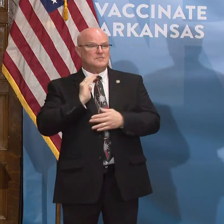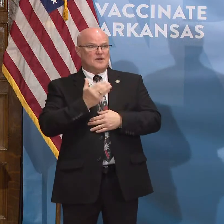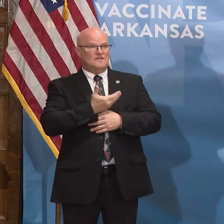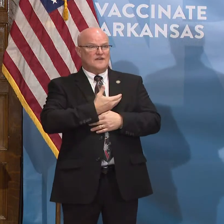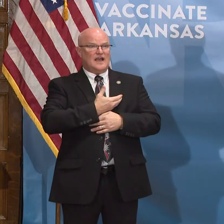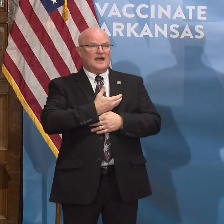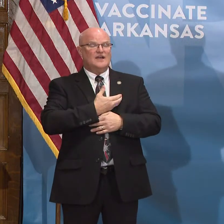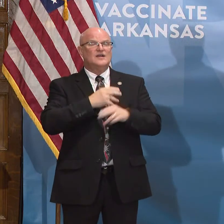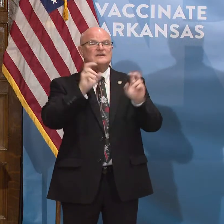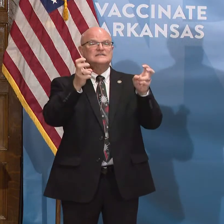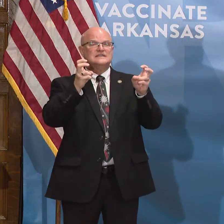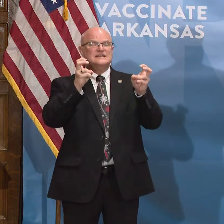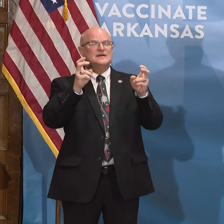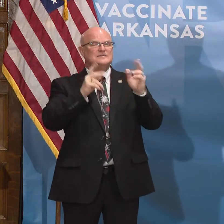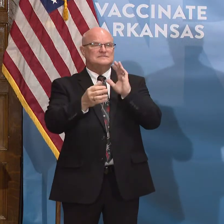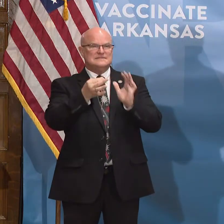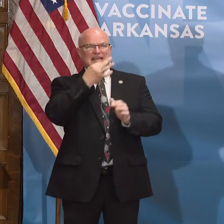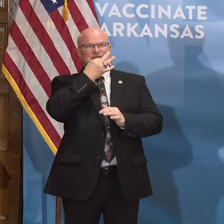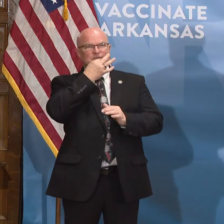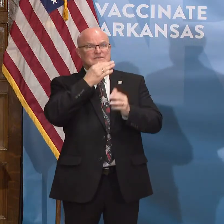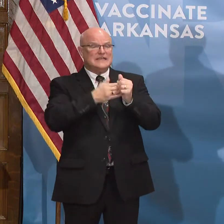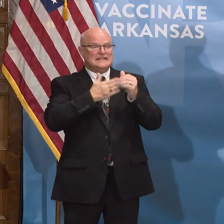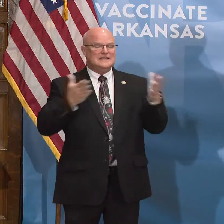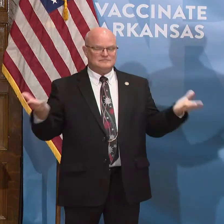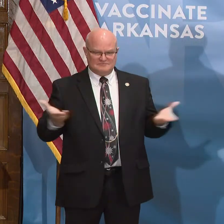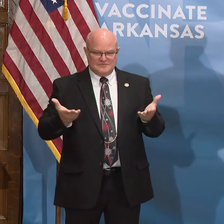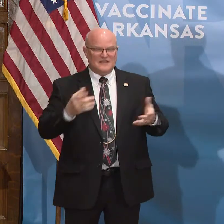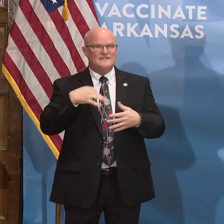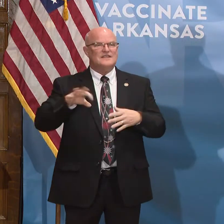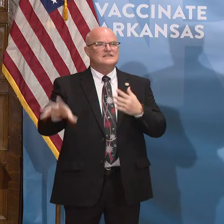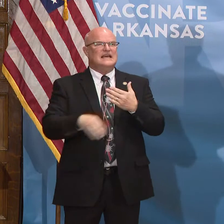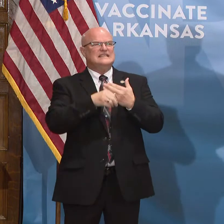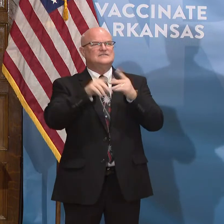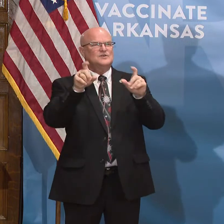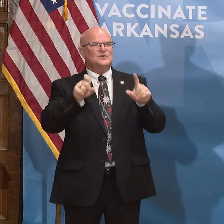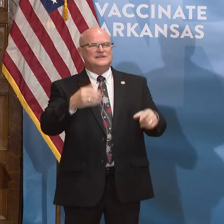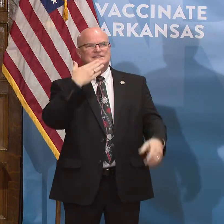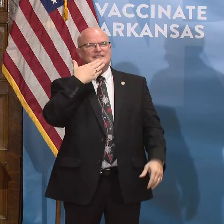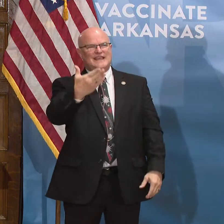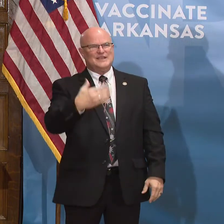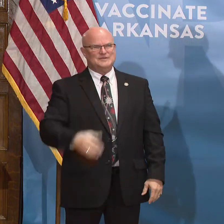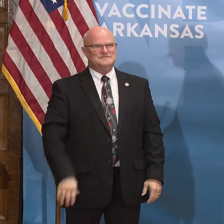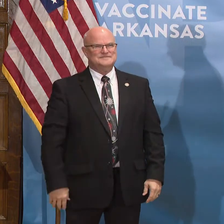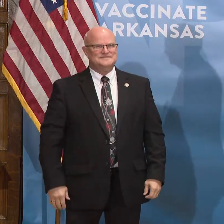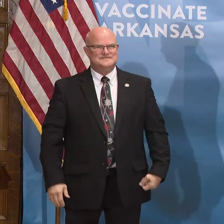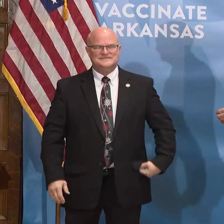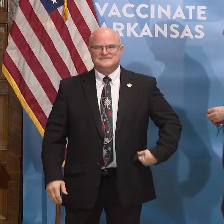our subject matter experts and great leaders will be here if there's any additional questions. Thank you.